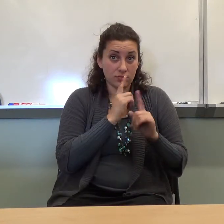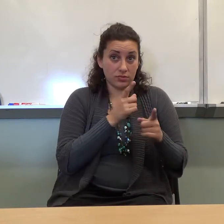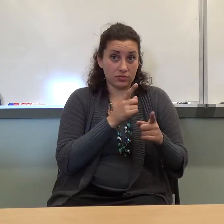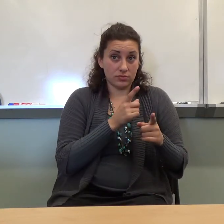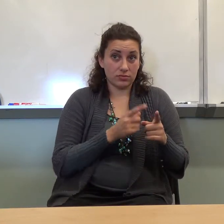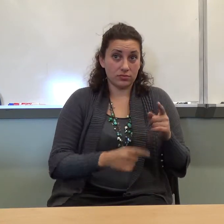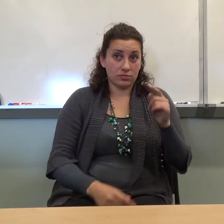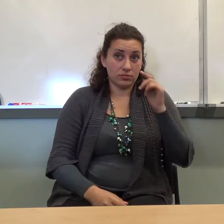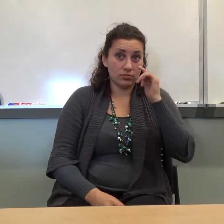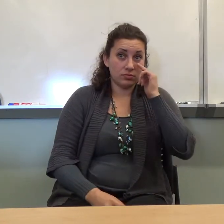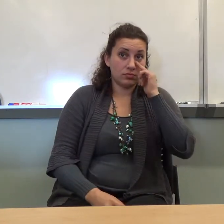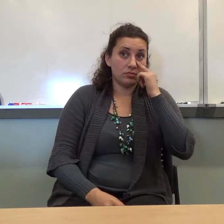what you see there,